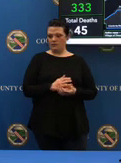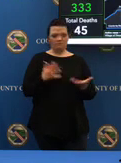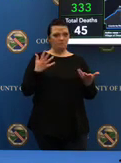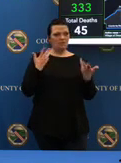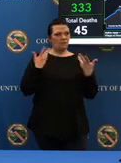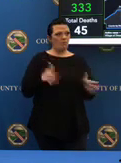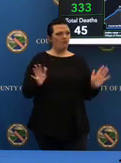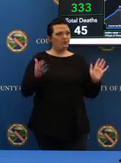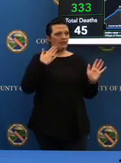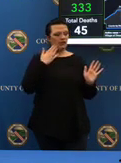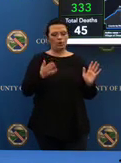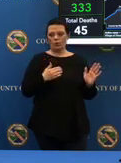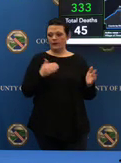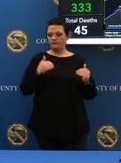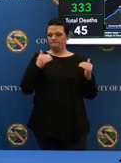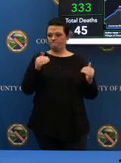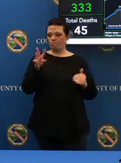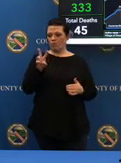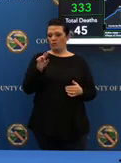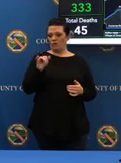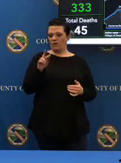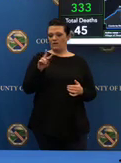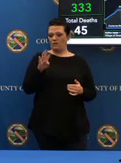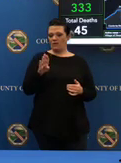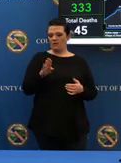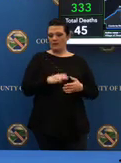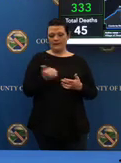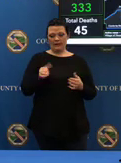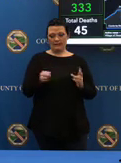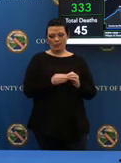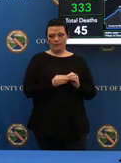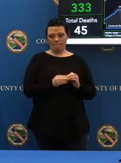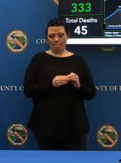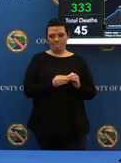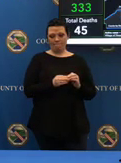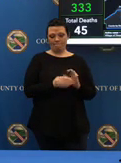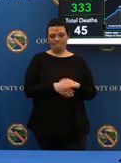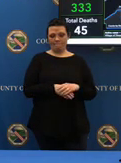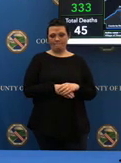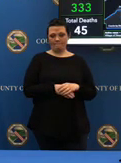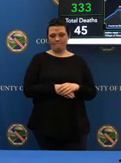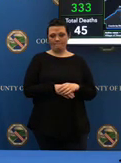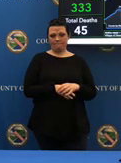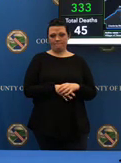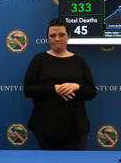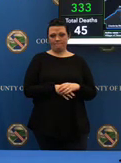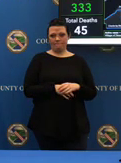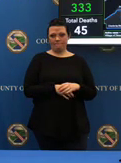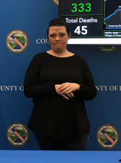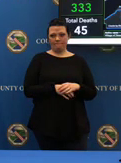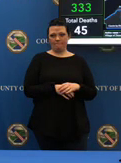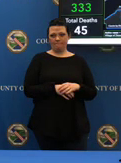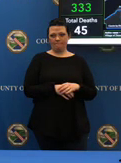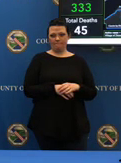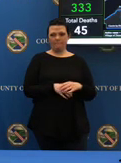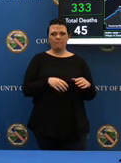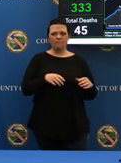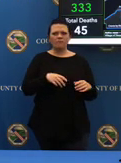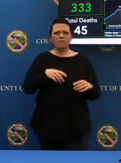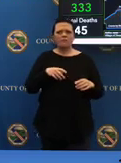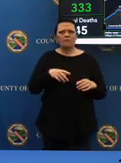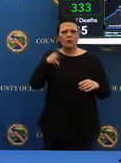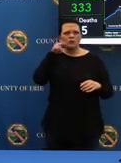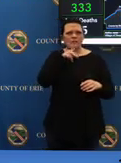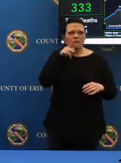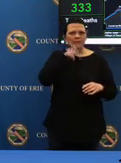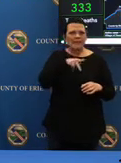Okay, thank you, Madison. WIVB, Kelsey, do you have any other questions? Just quick about the plastic bag ban that